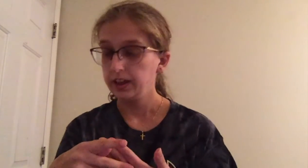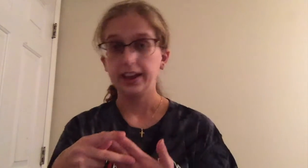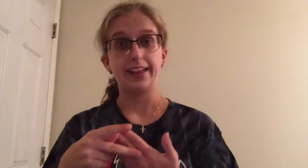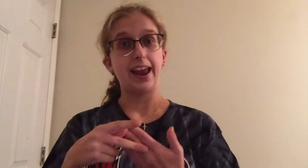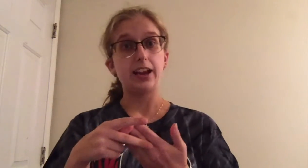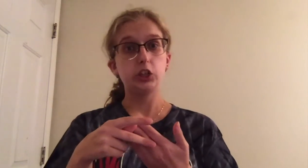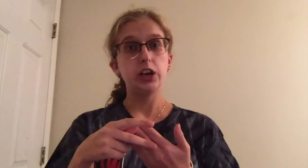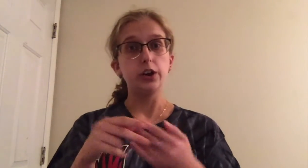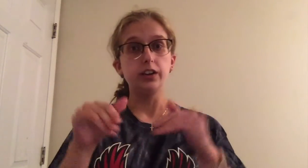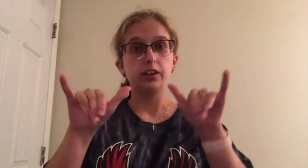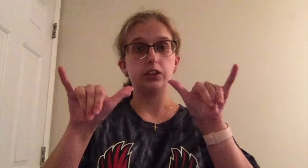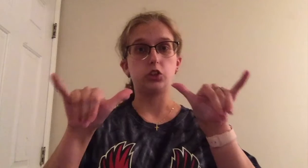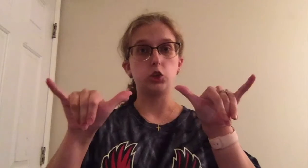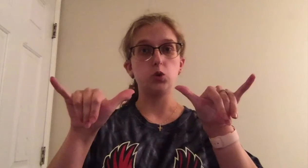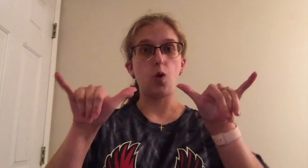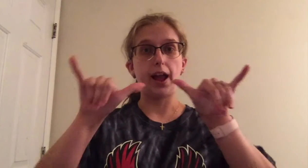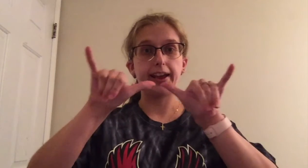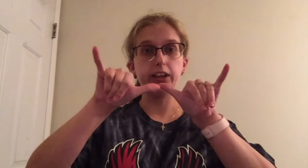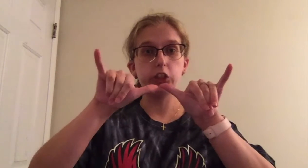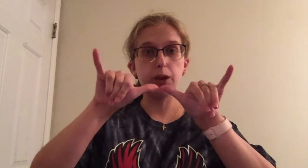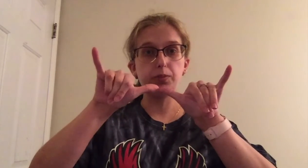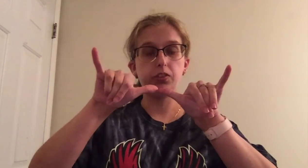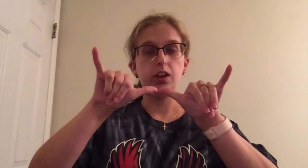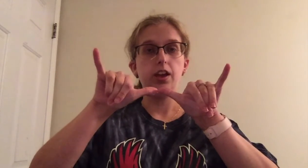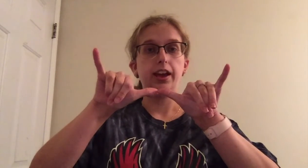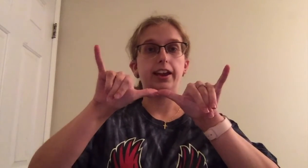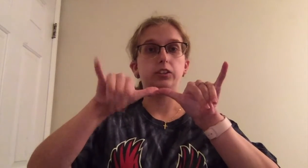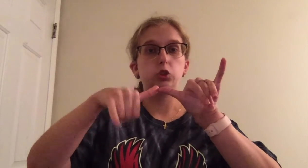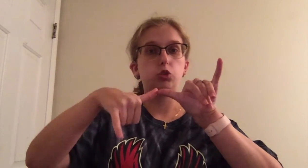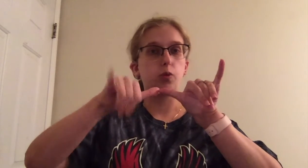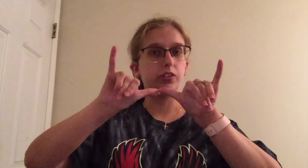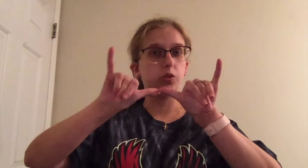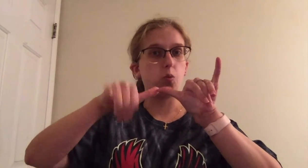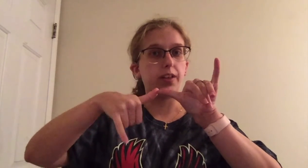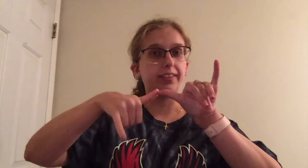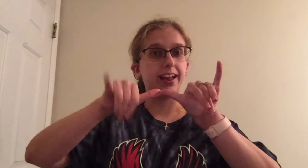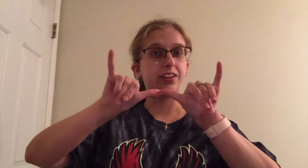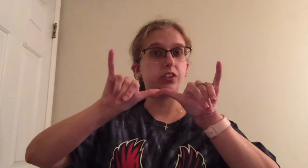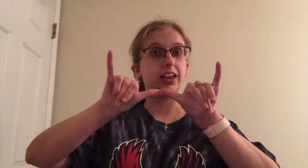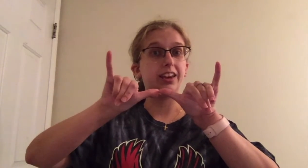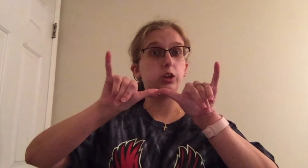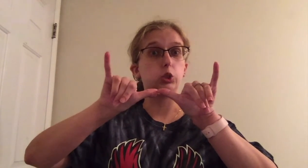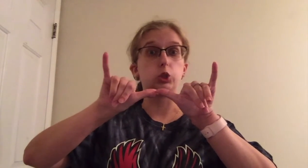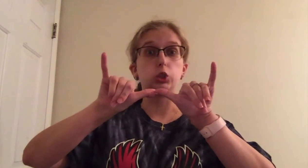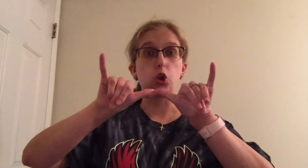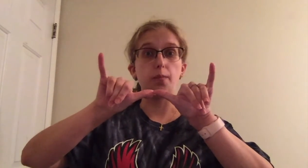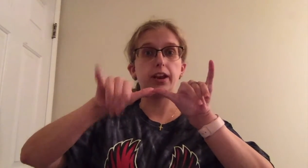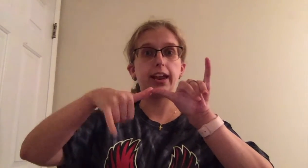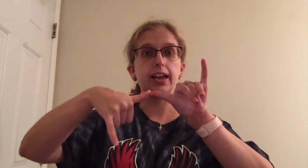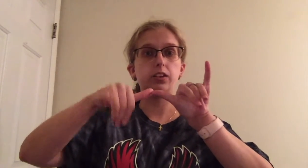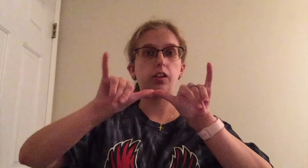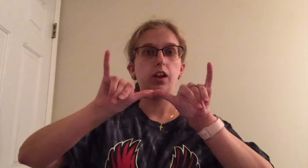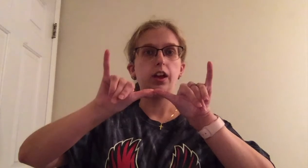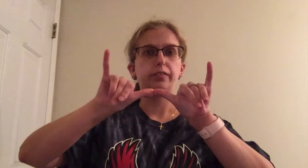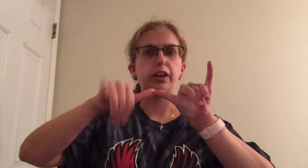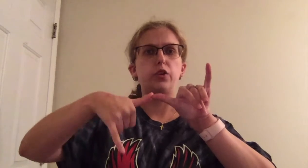then engineering, it's two Y hand shapes, and you twist the one that is in your dominant hand like you're